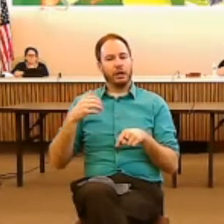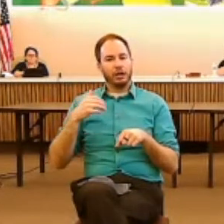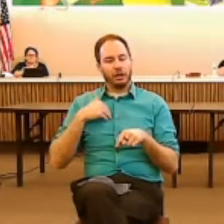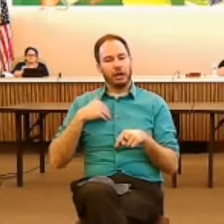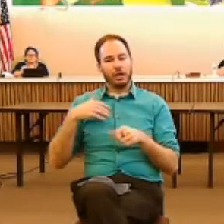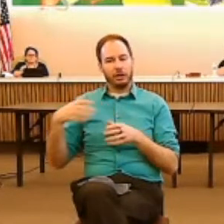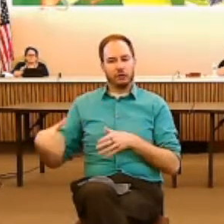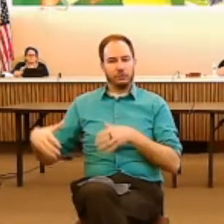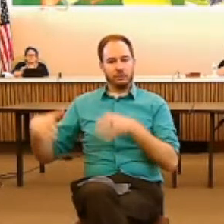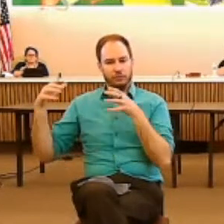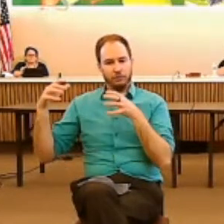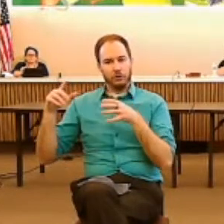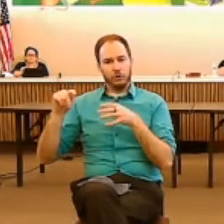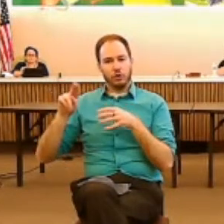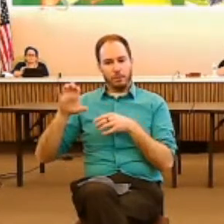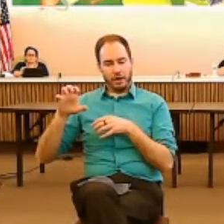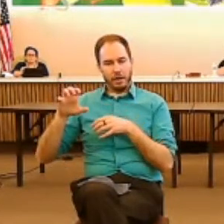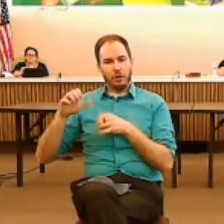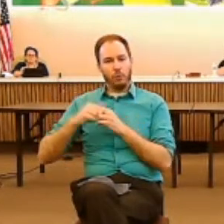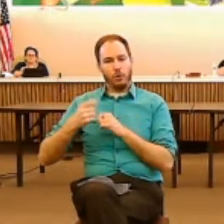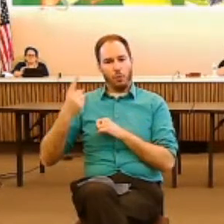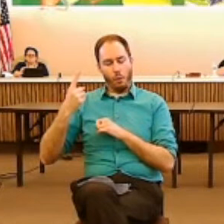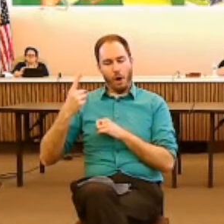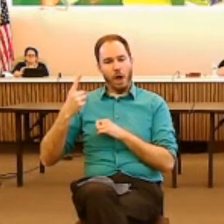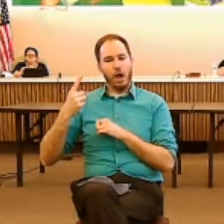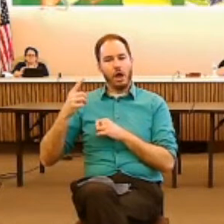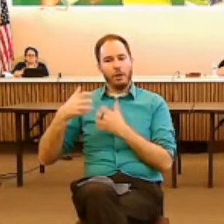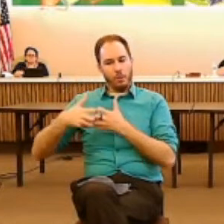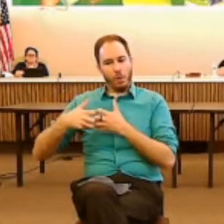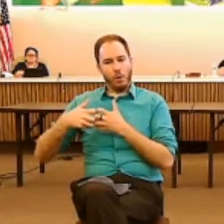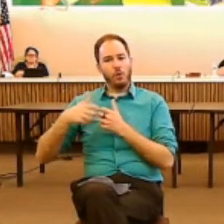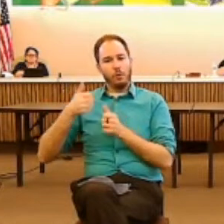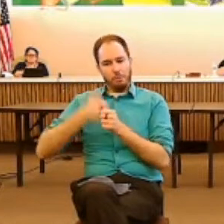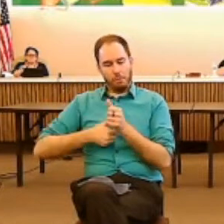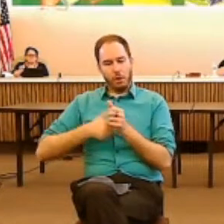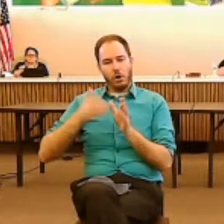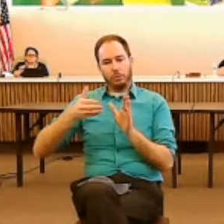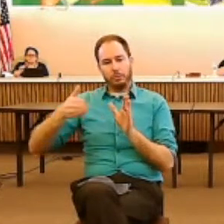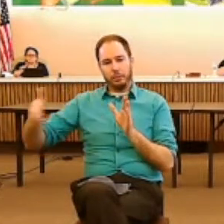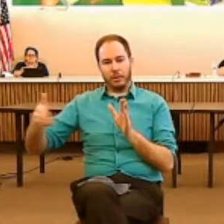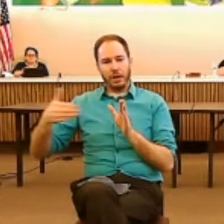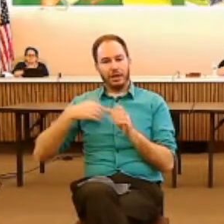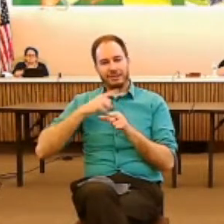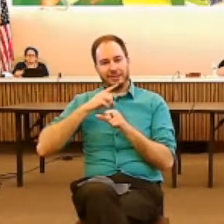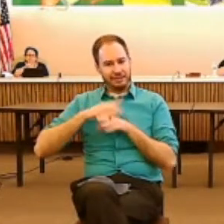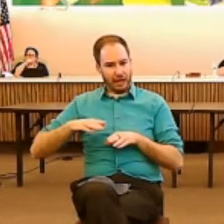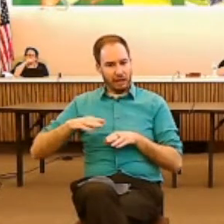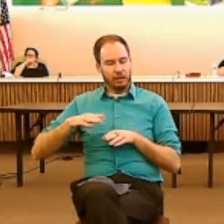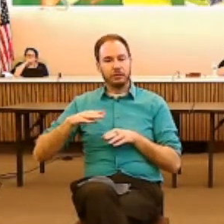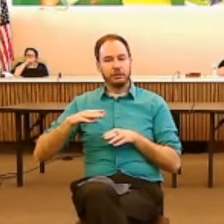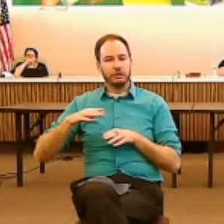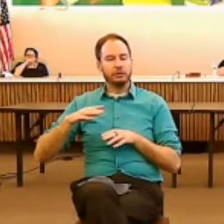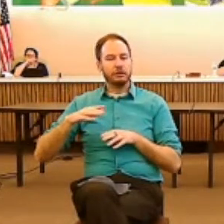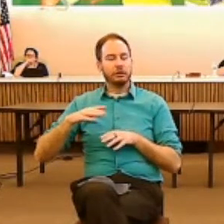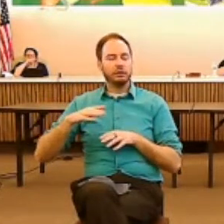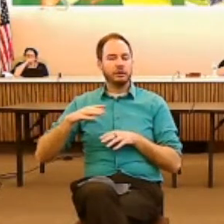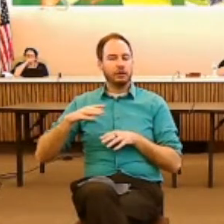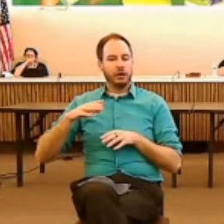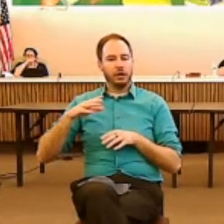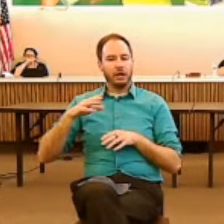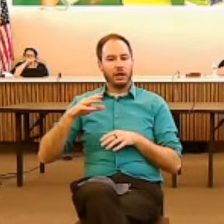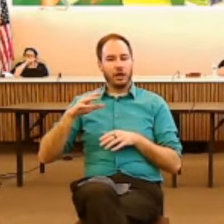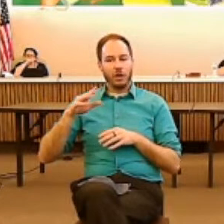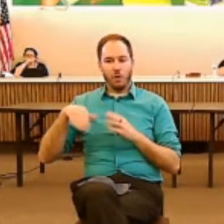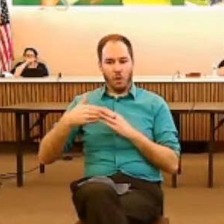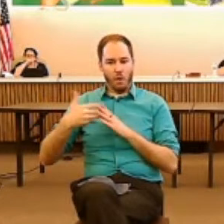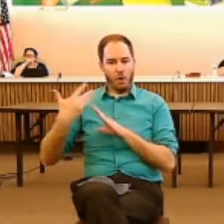vacuum, one motor per X amount of vacuum spaces. They run a silencer on them. And the draw to